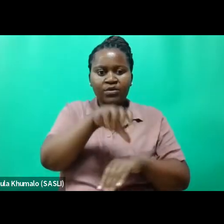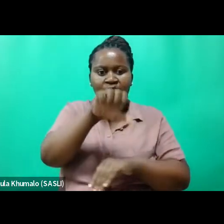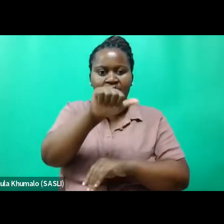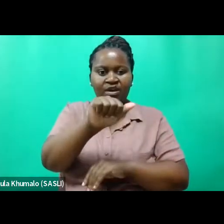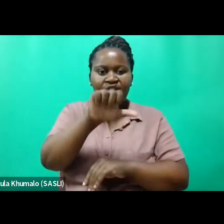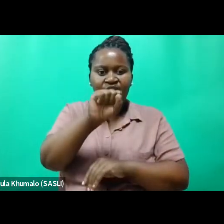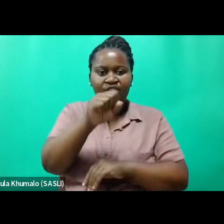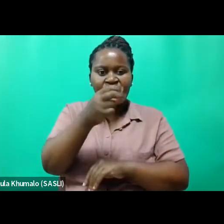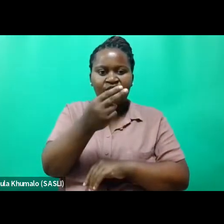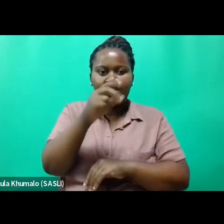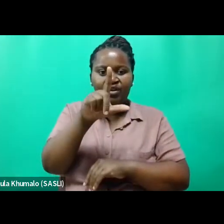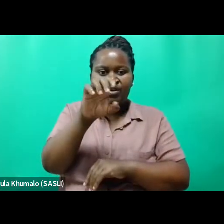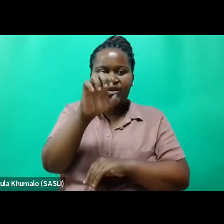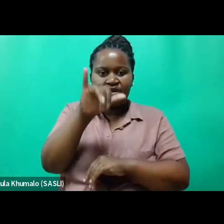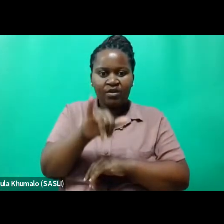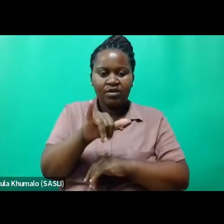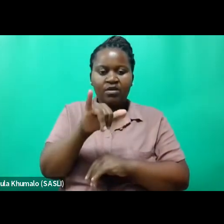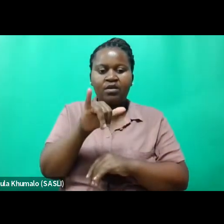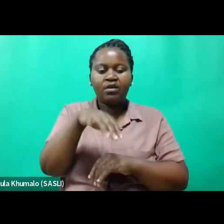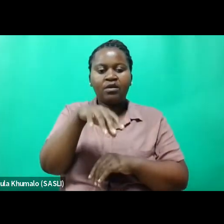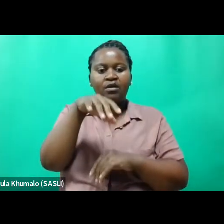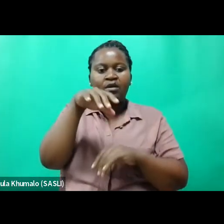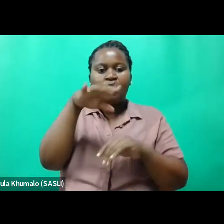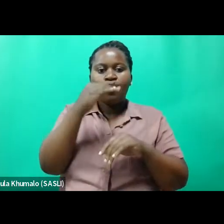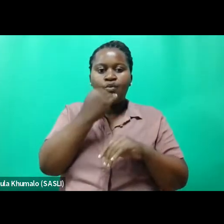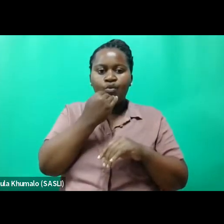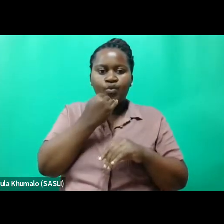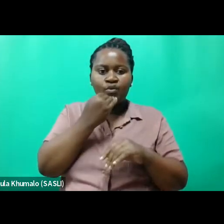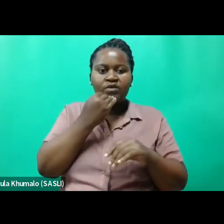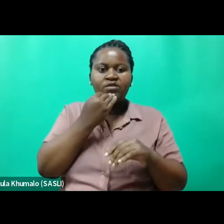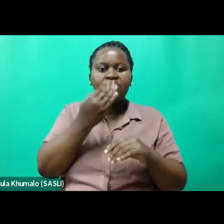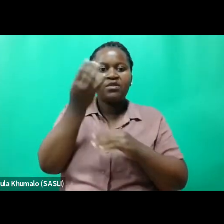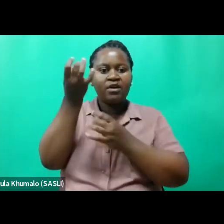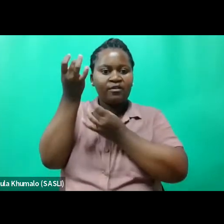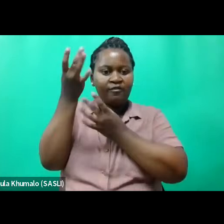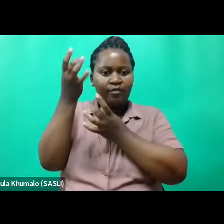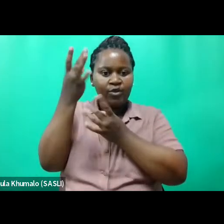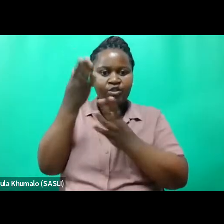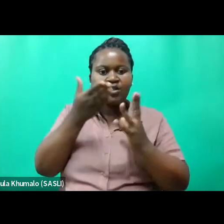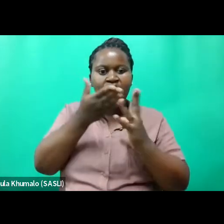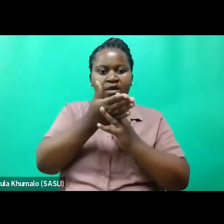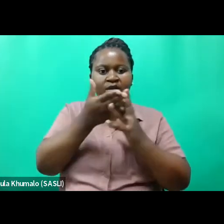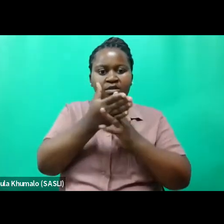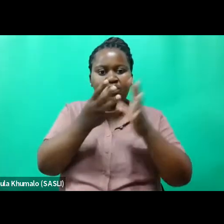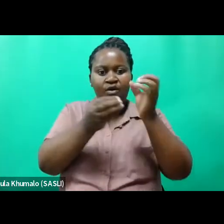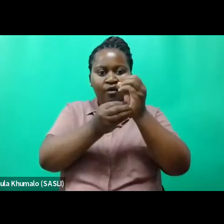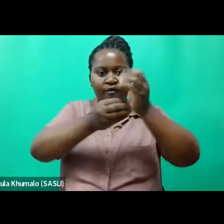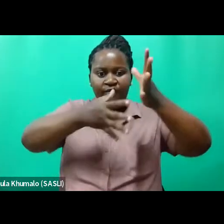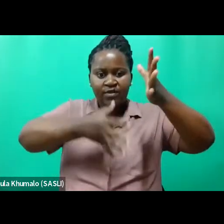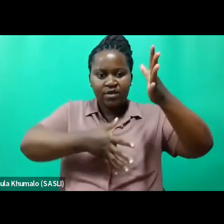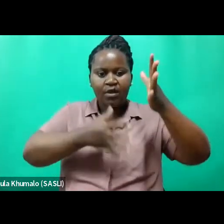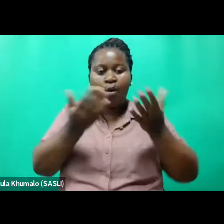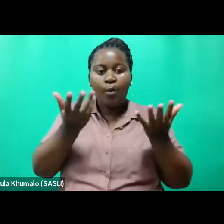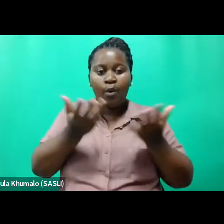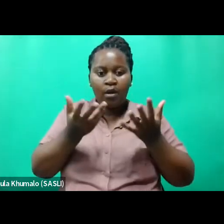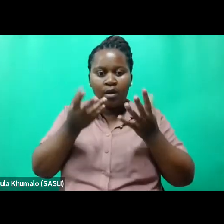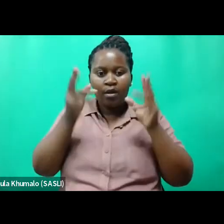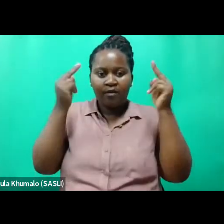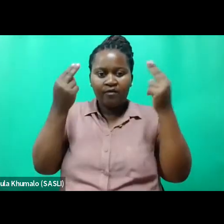is the Information Access Officer for the Disability Support Unit at the University of KwaZulu-Natal. He